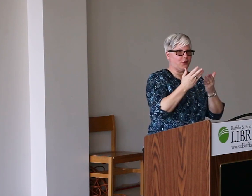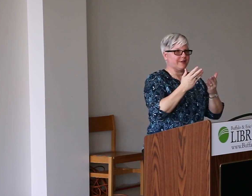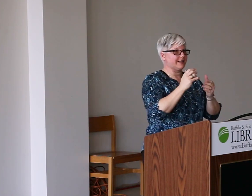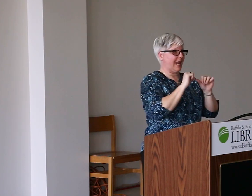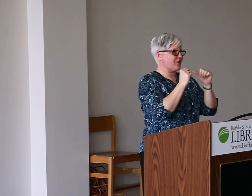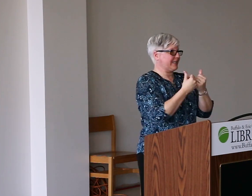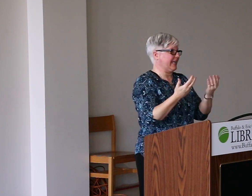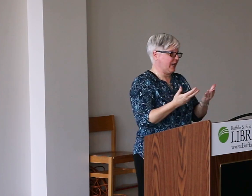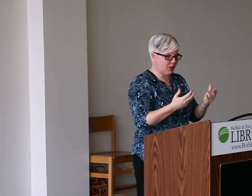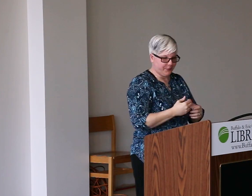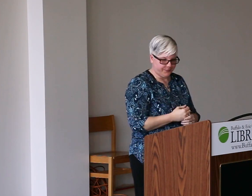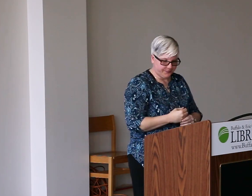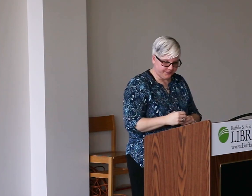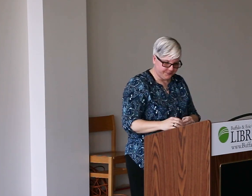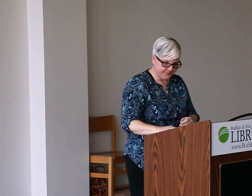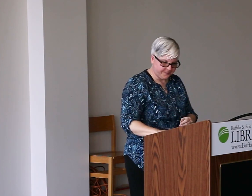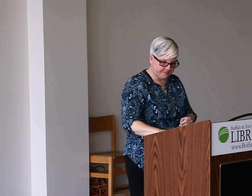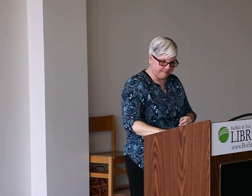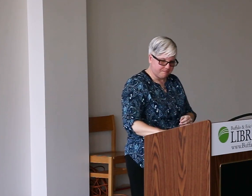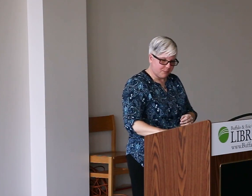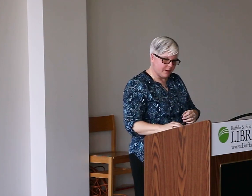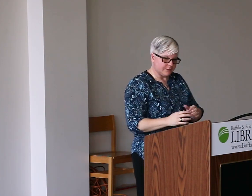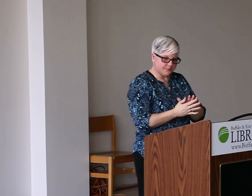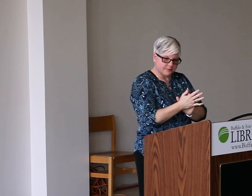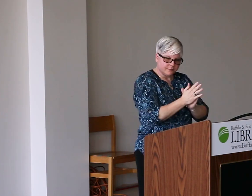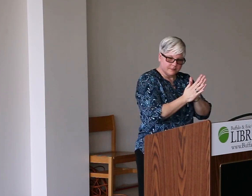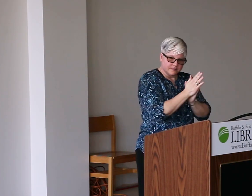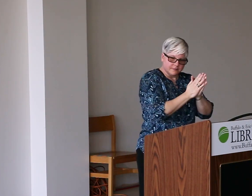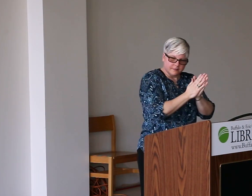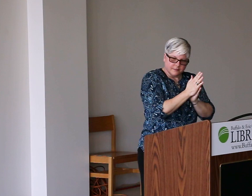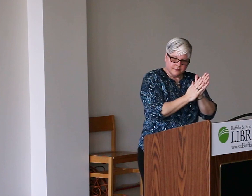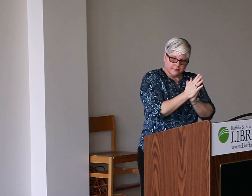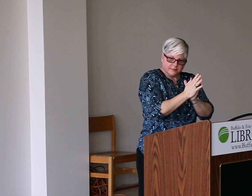interpreting. It's not just an interpreting agency here.